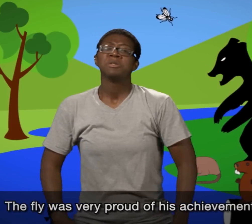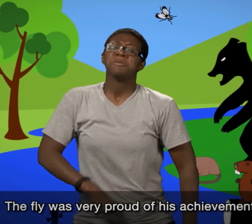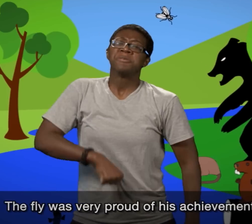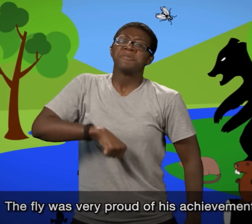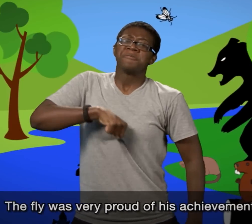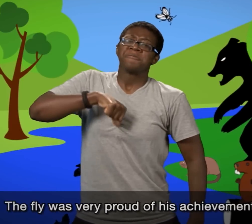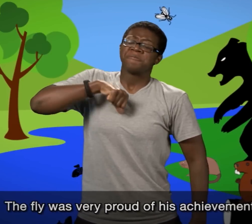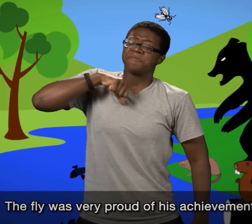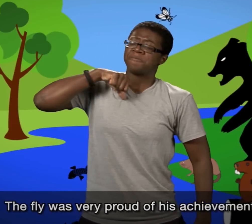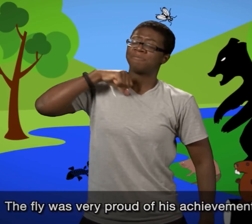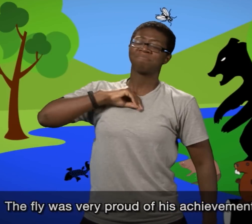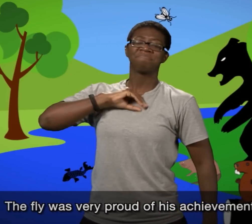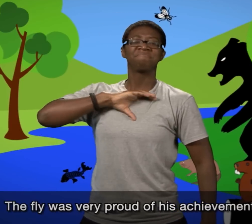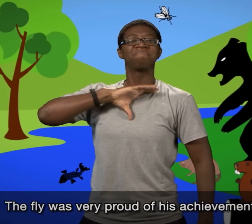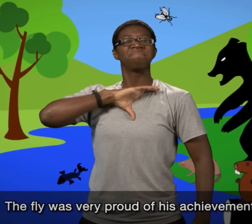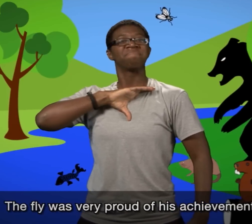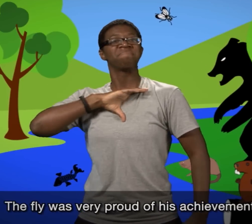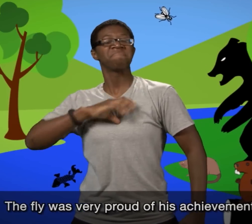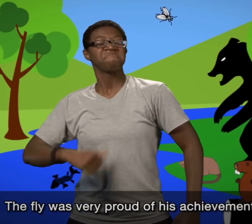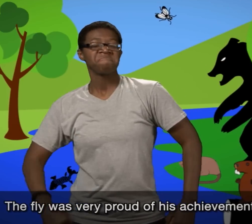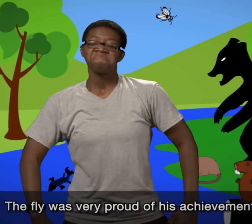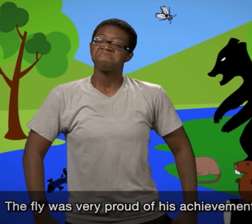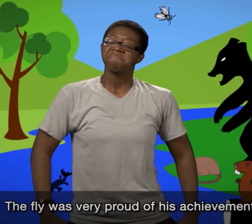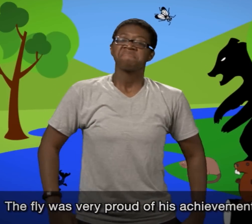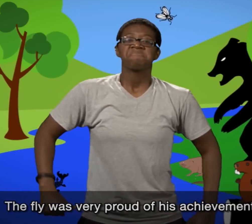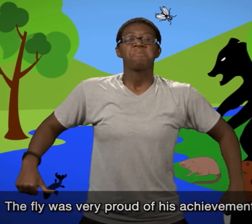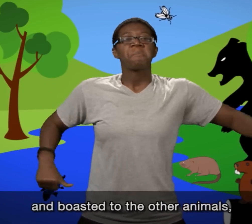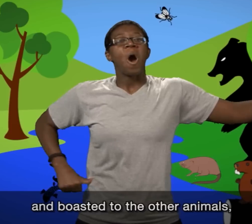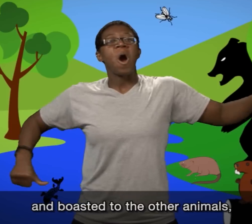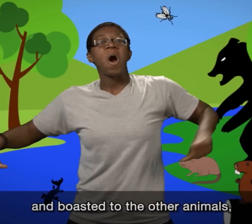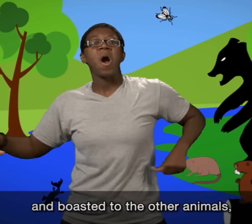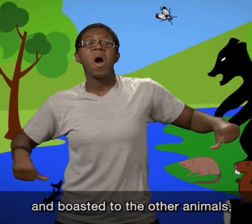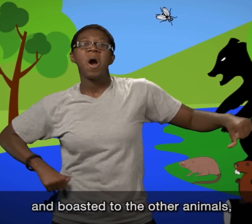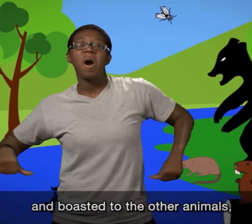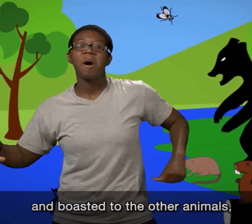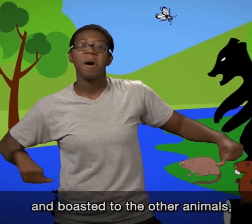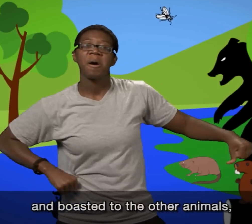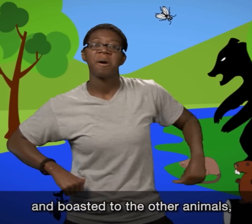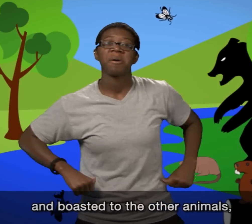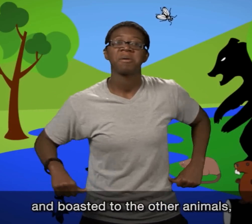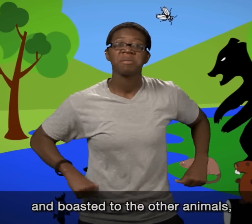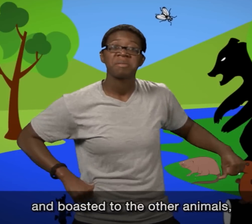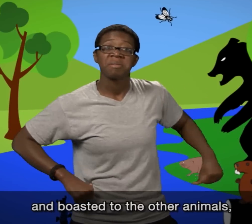and boasted to the other animals.